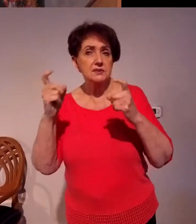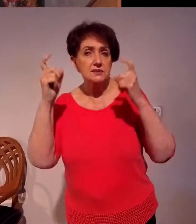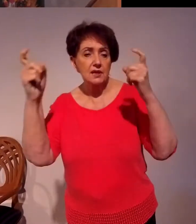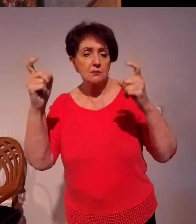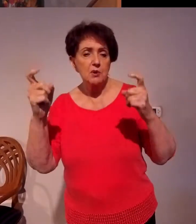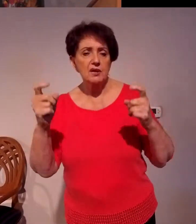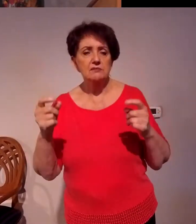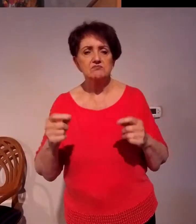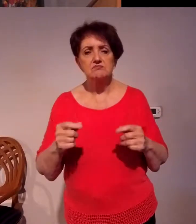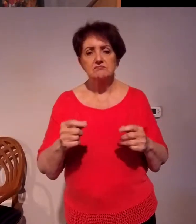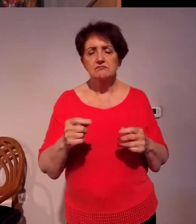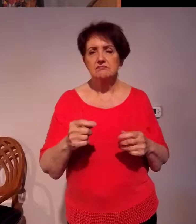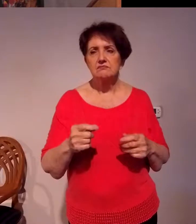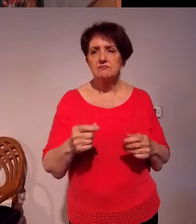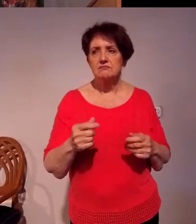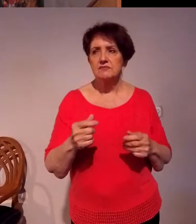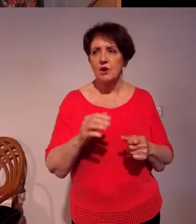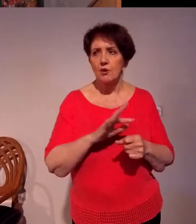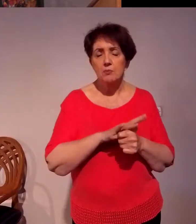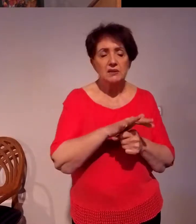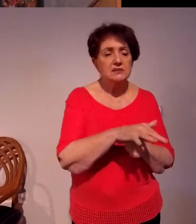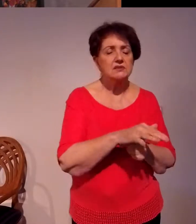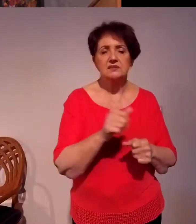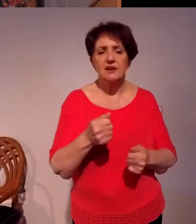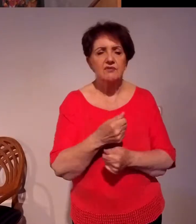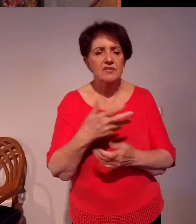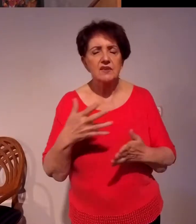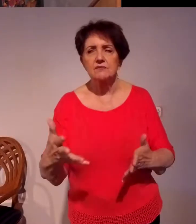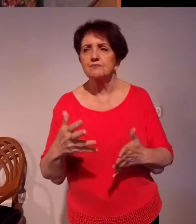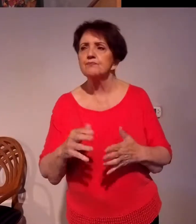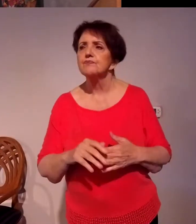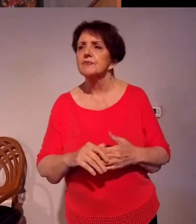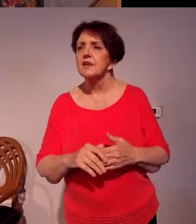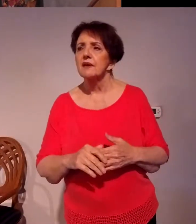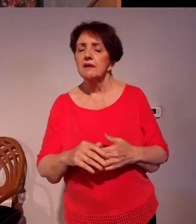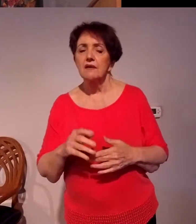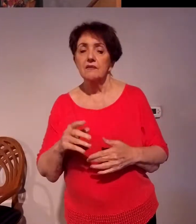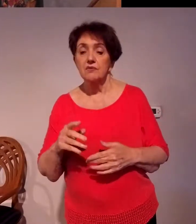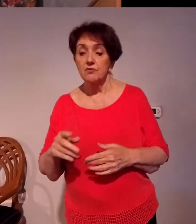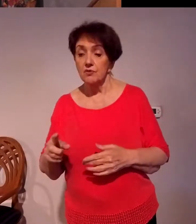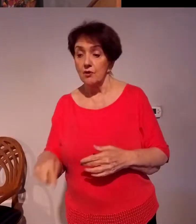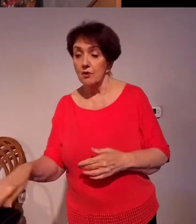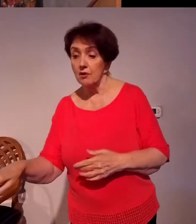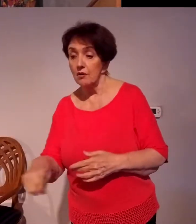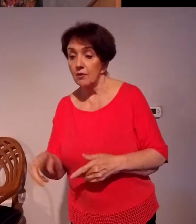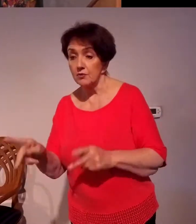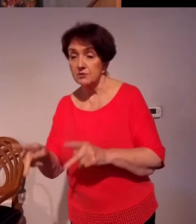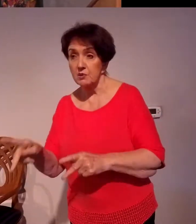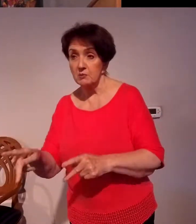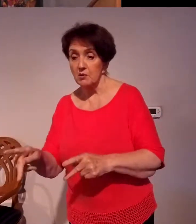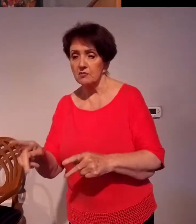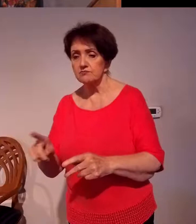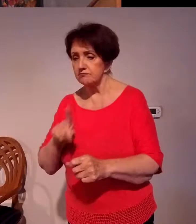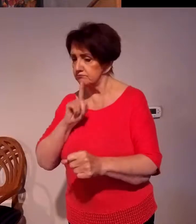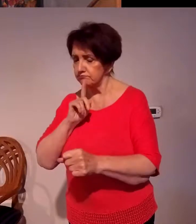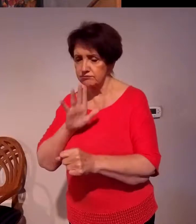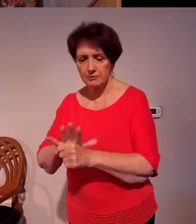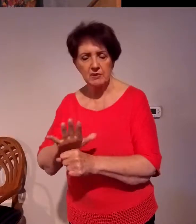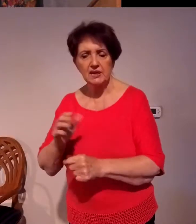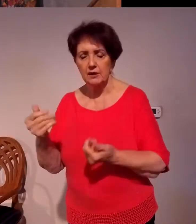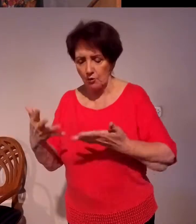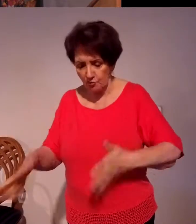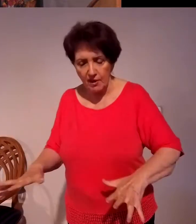that is. And we have an opportunity to, they've already committed. They've already signed their pledge cards